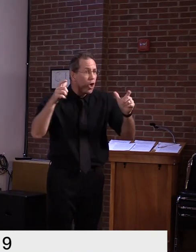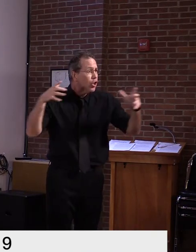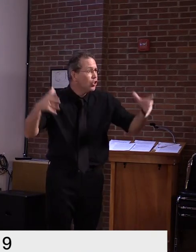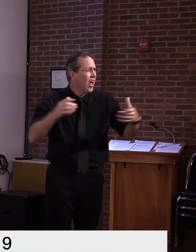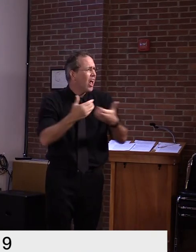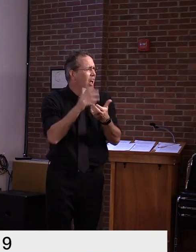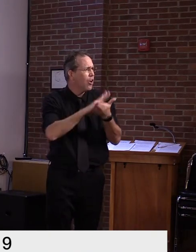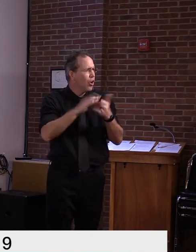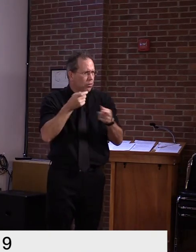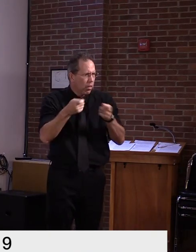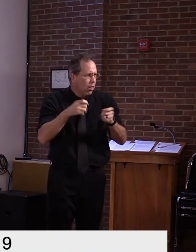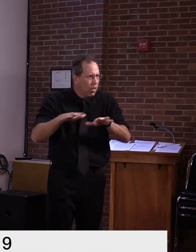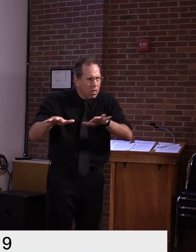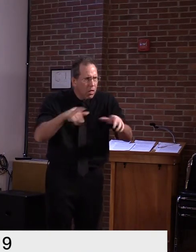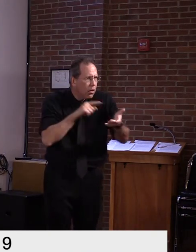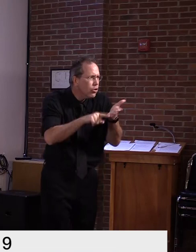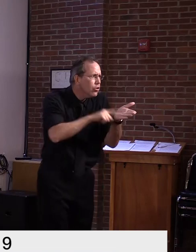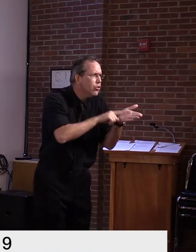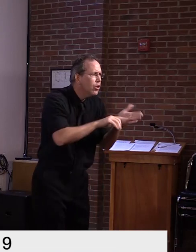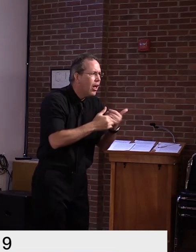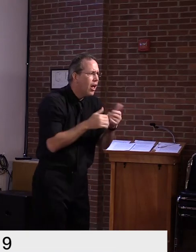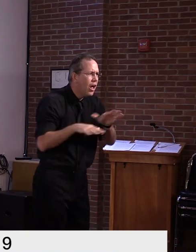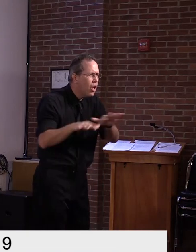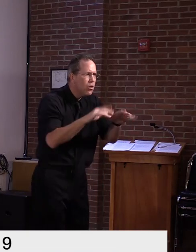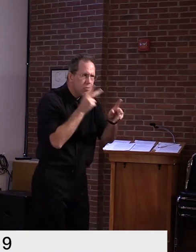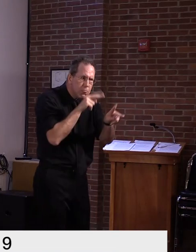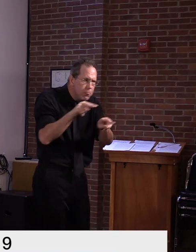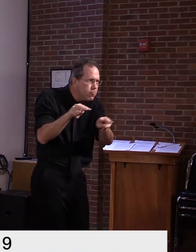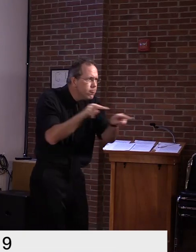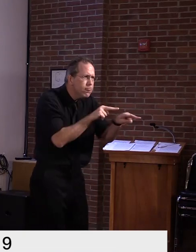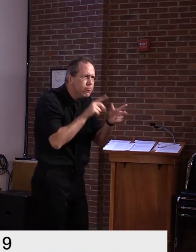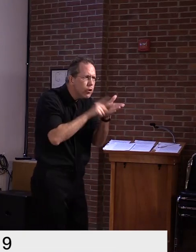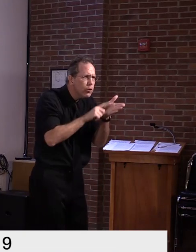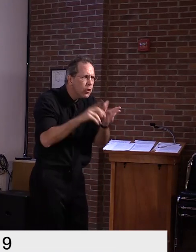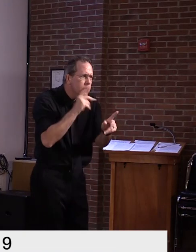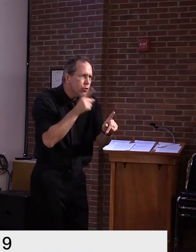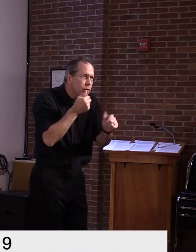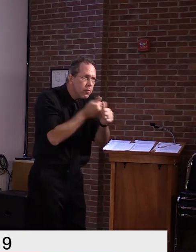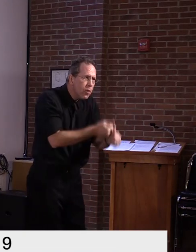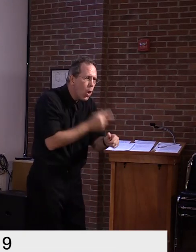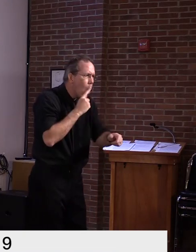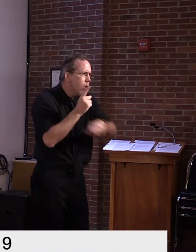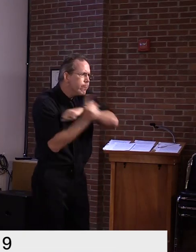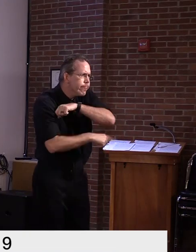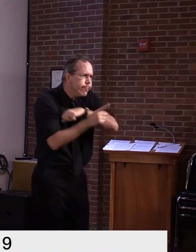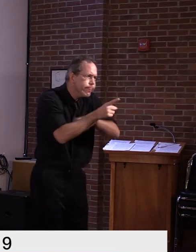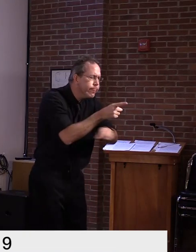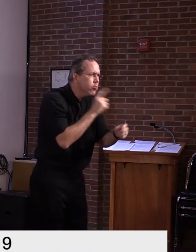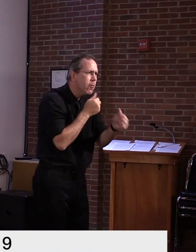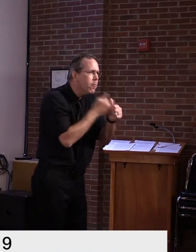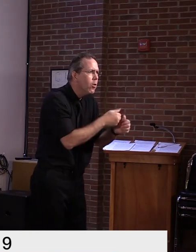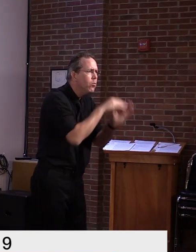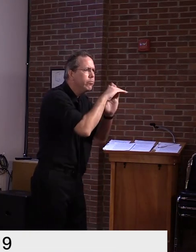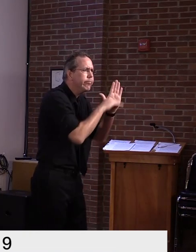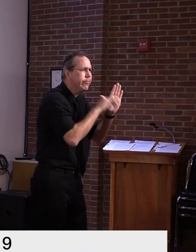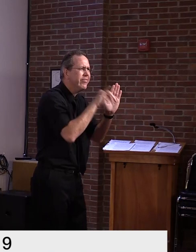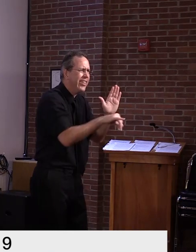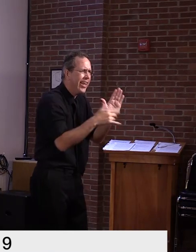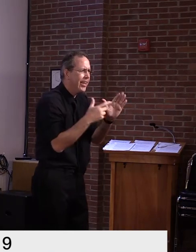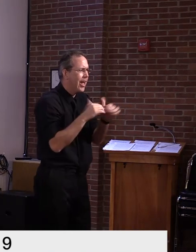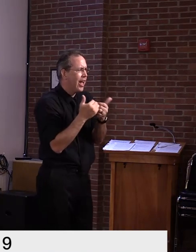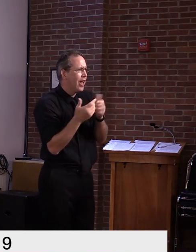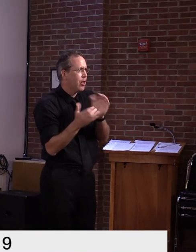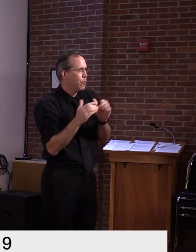to operationalize whatever public health guidance that you've instituted. So that's certainly a key factor and something that